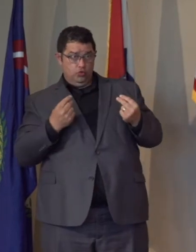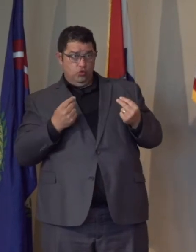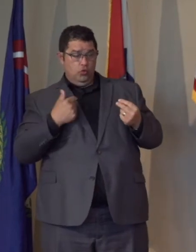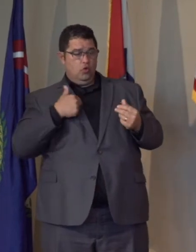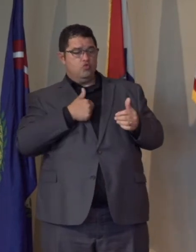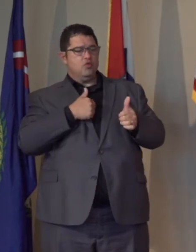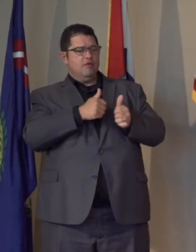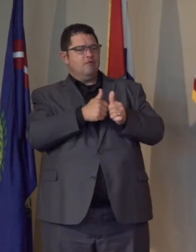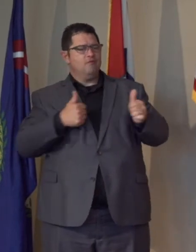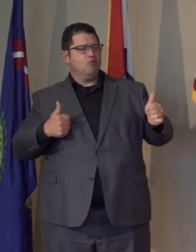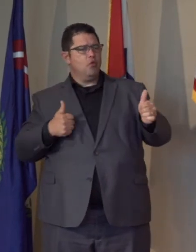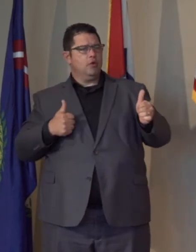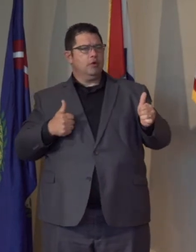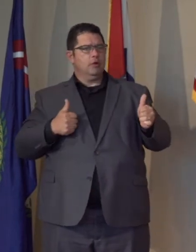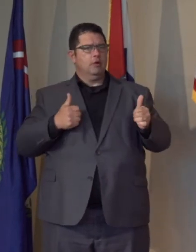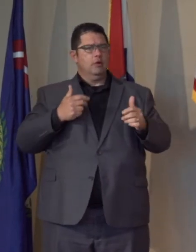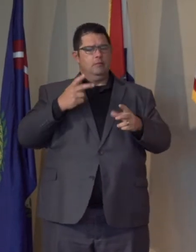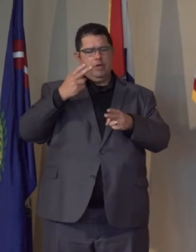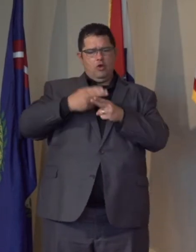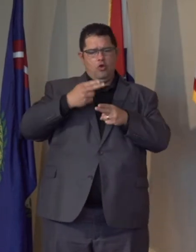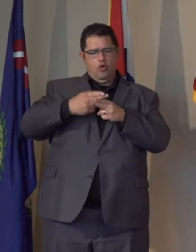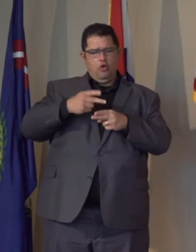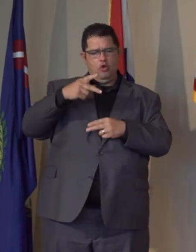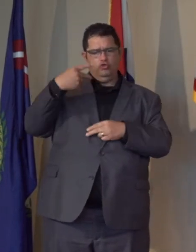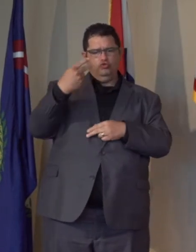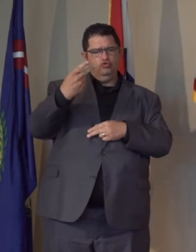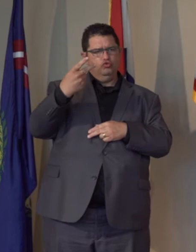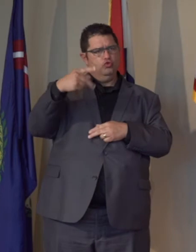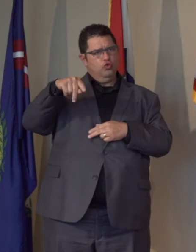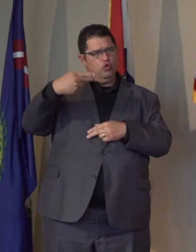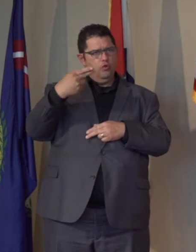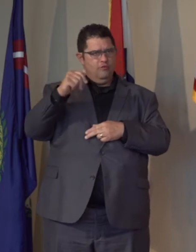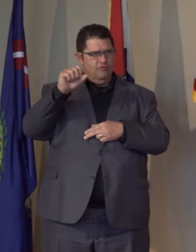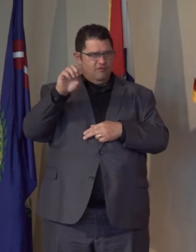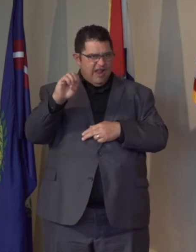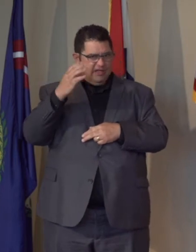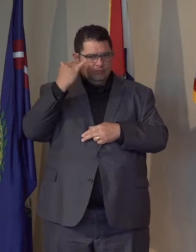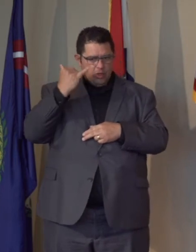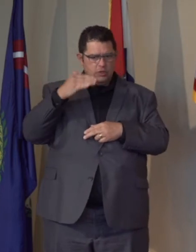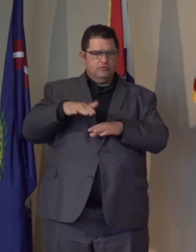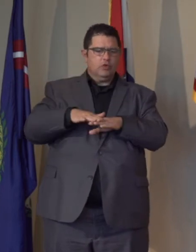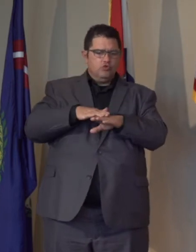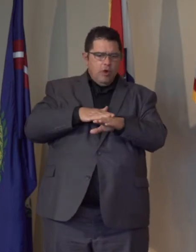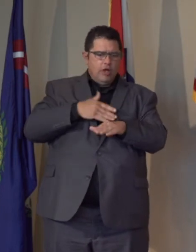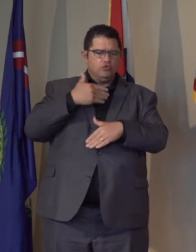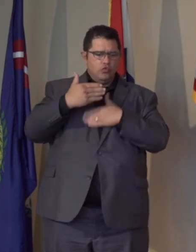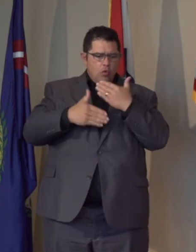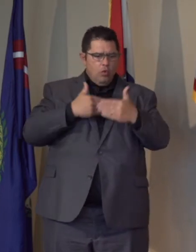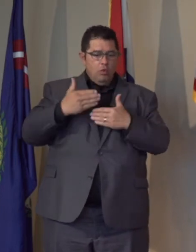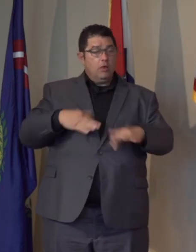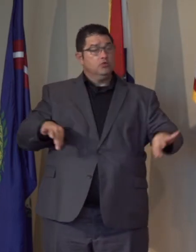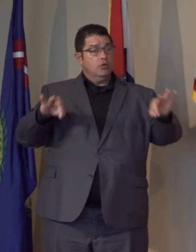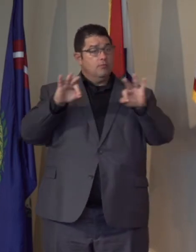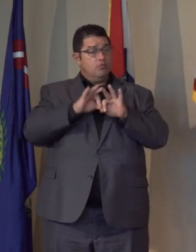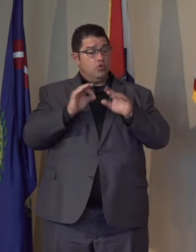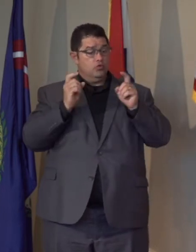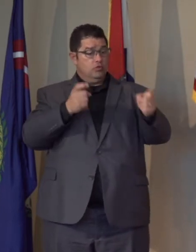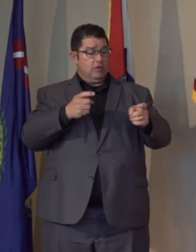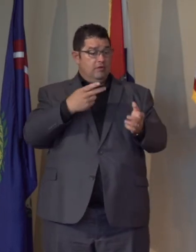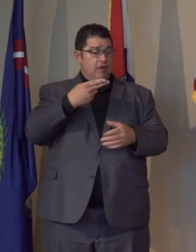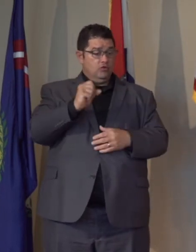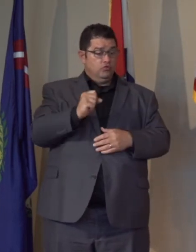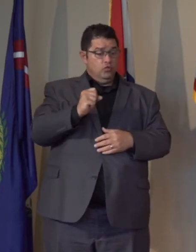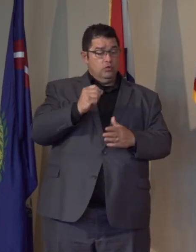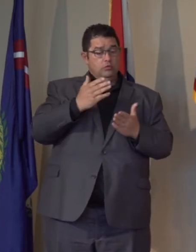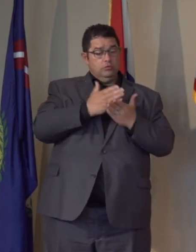avoided referring it as 2 phases because this is all very gradual, but it was important to give high schools some guidance